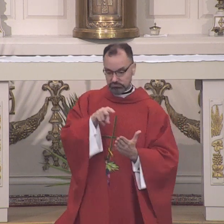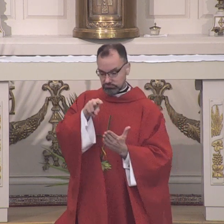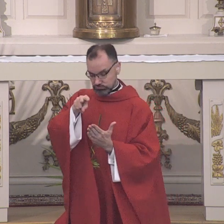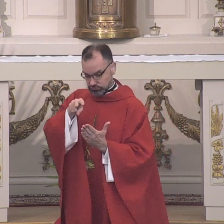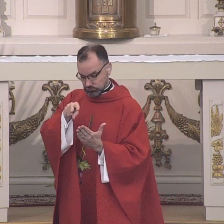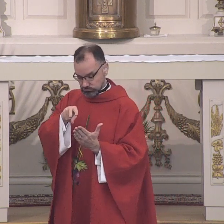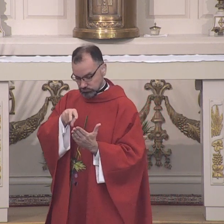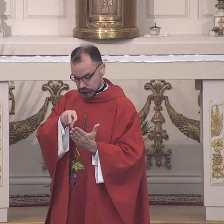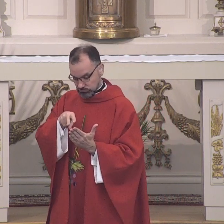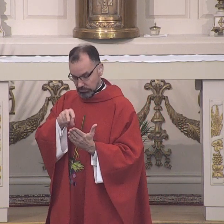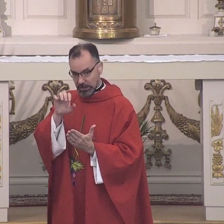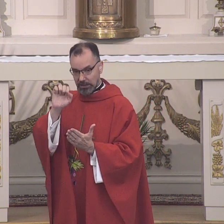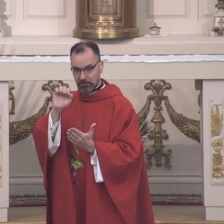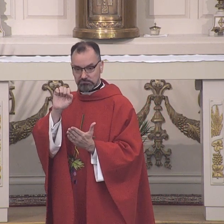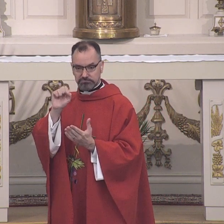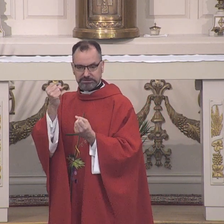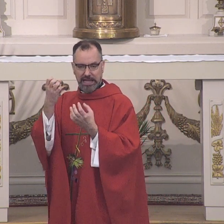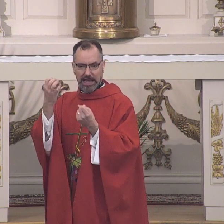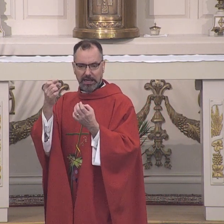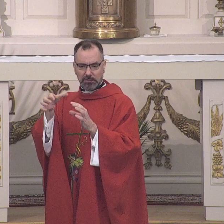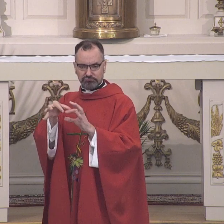a story.